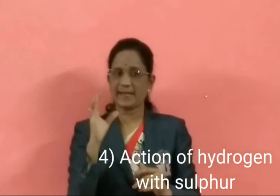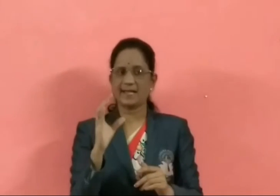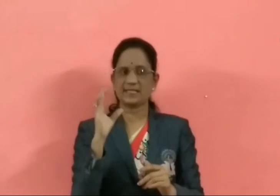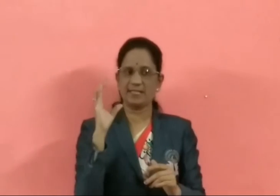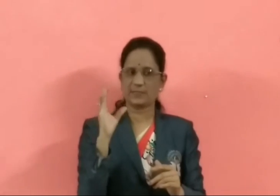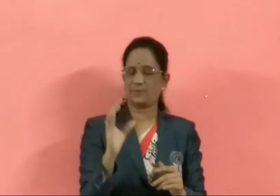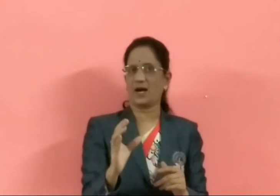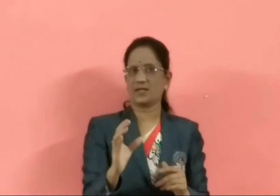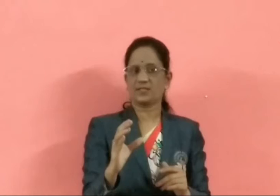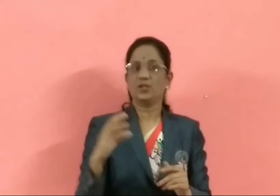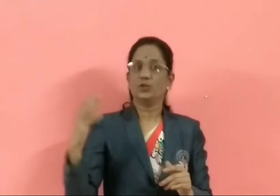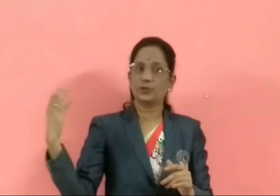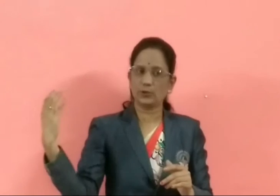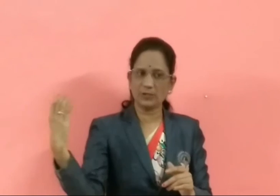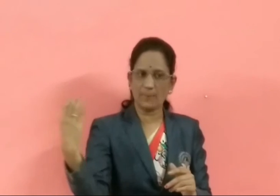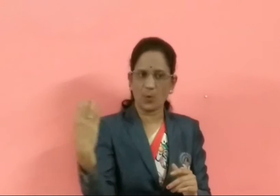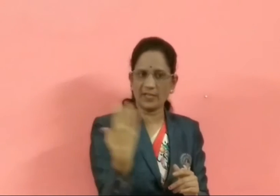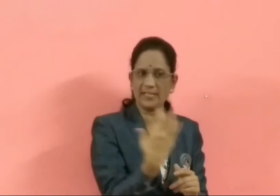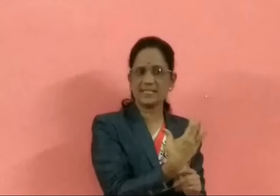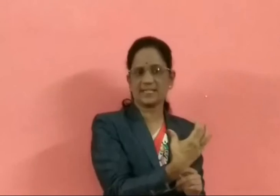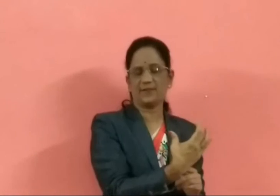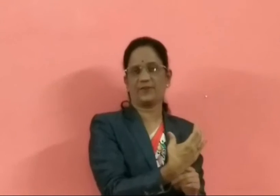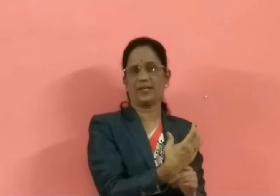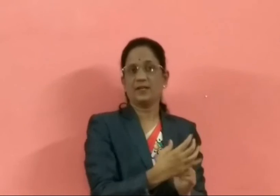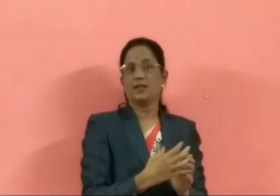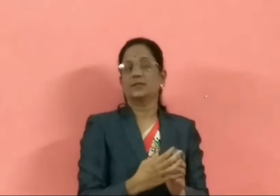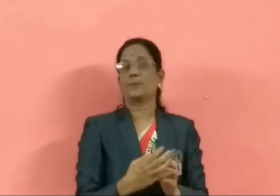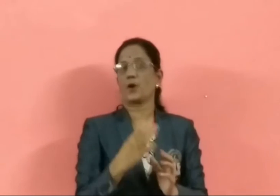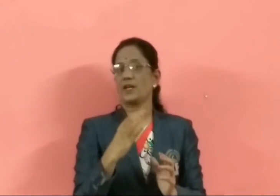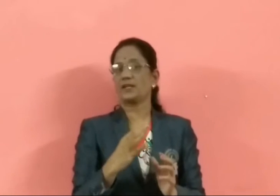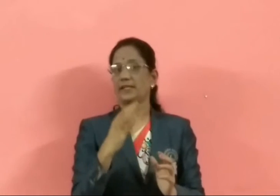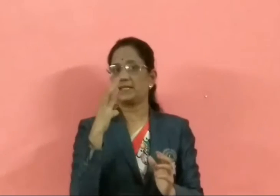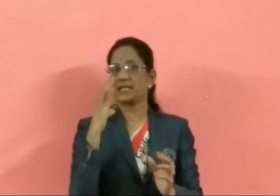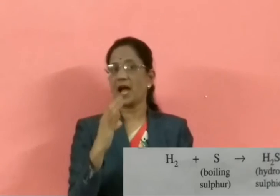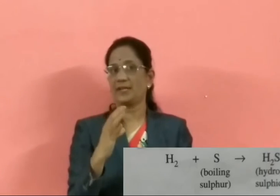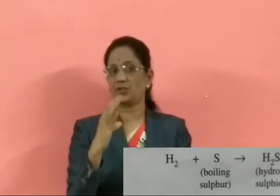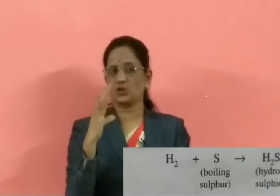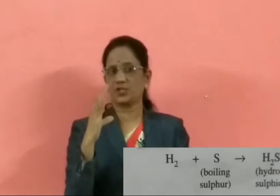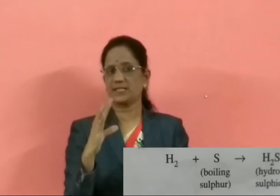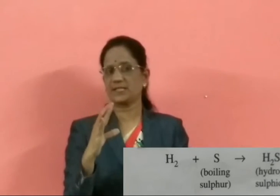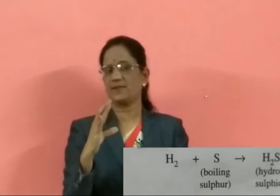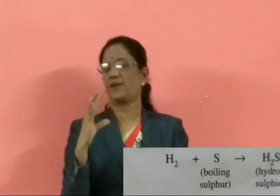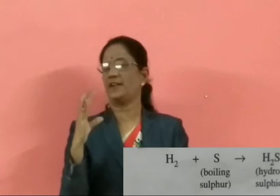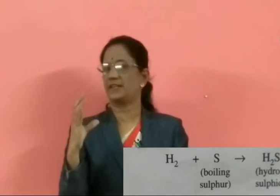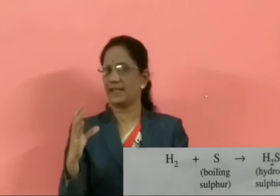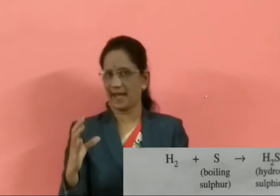gas is passed through the boiling sulfur, the product is hydrogen sulfide